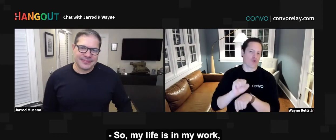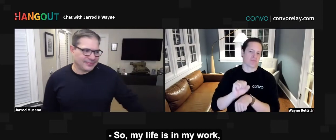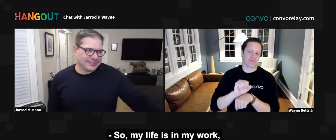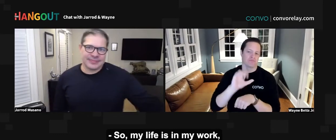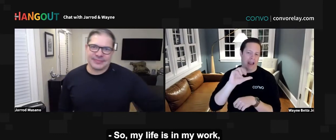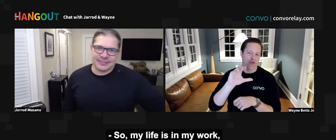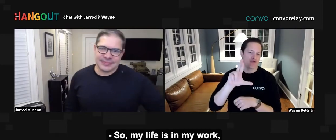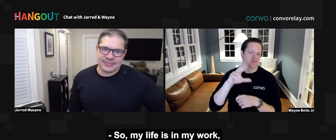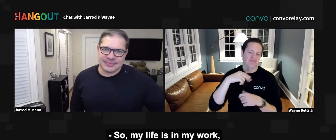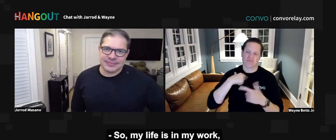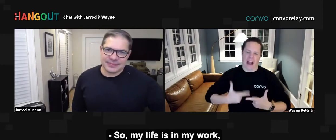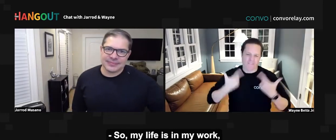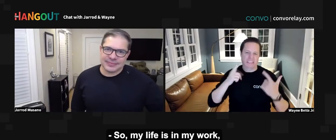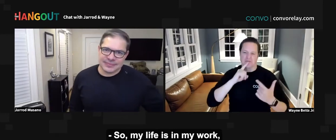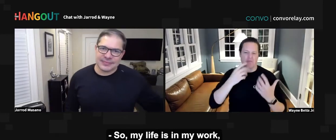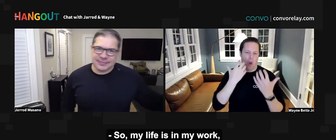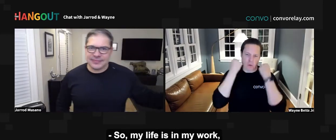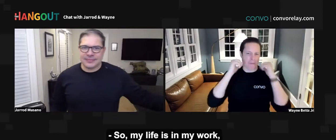So